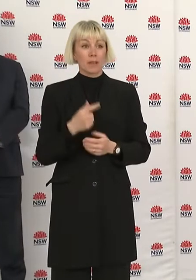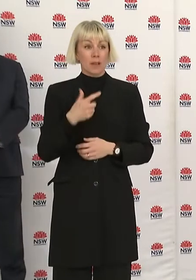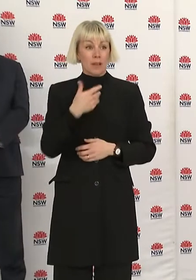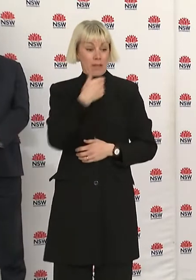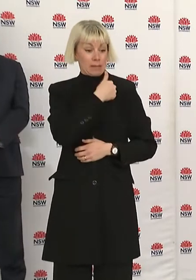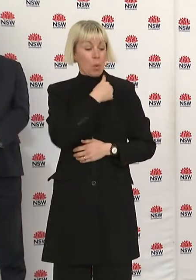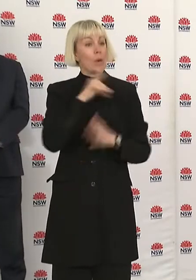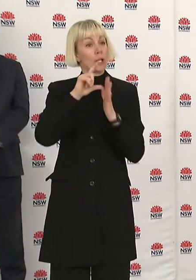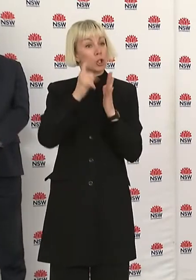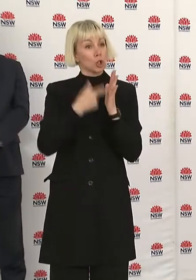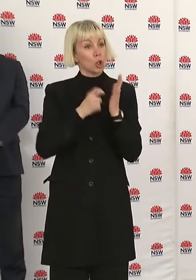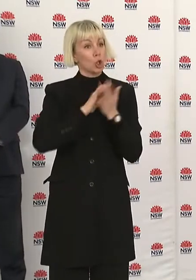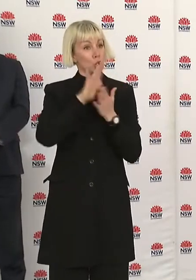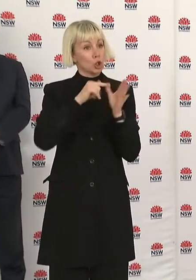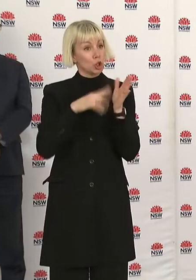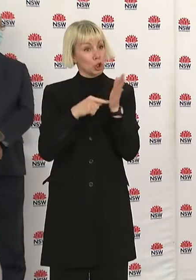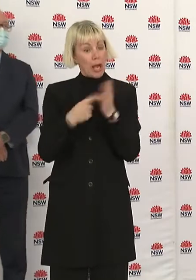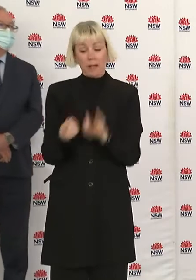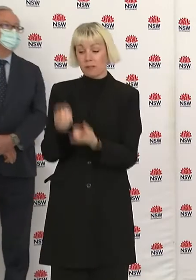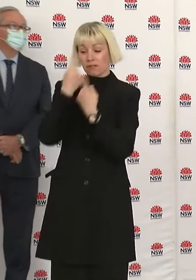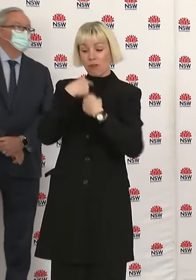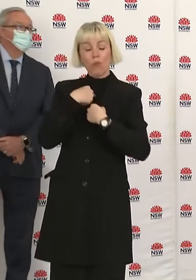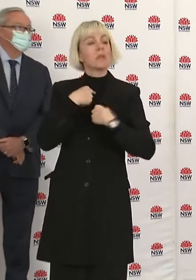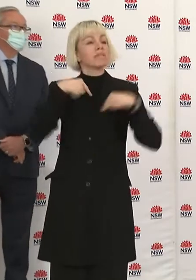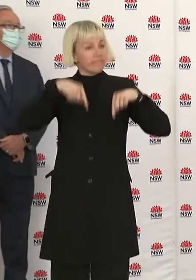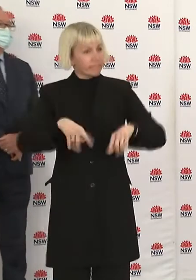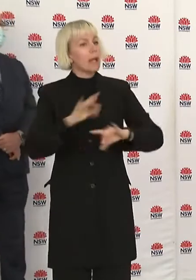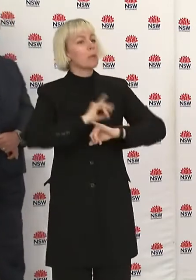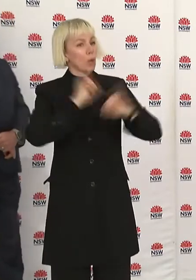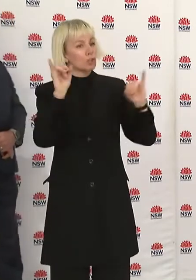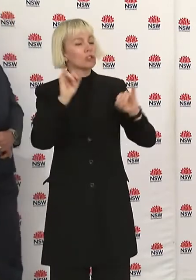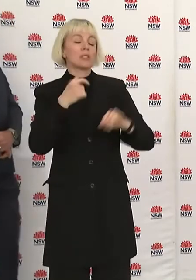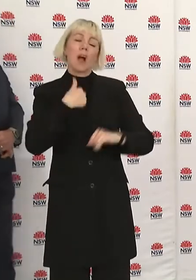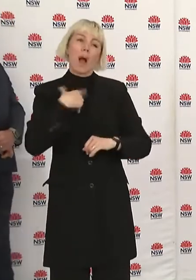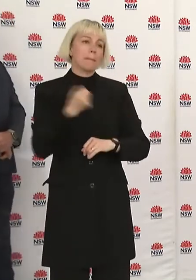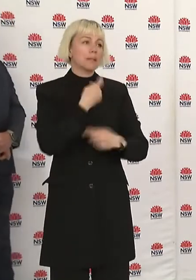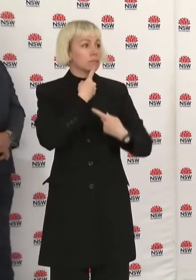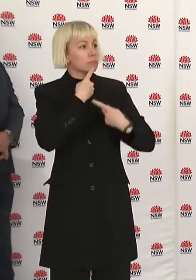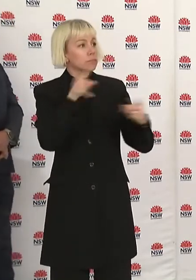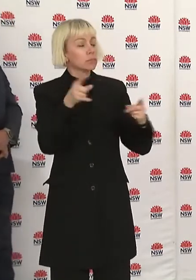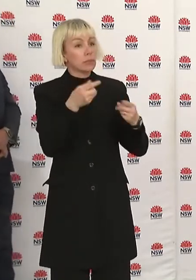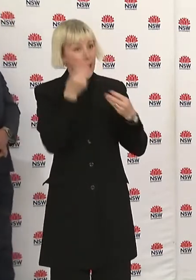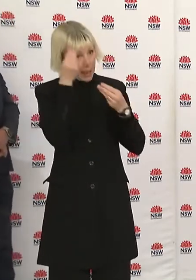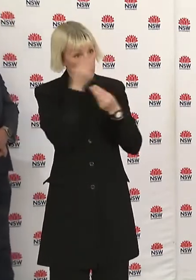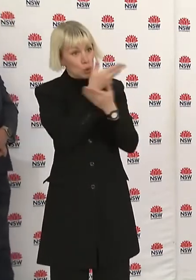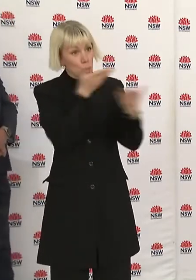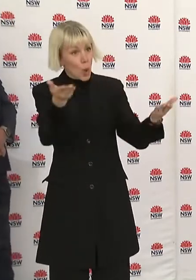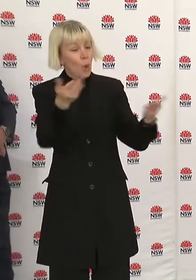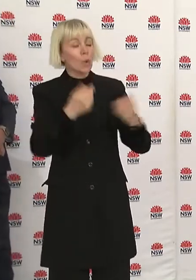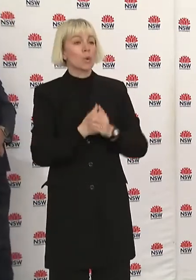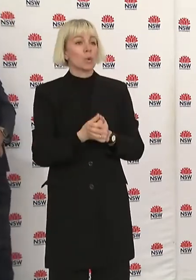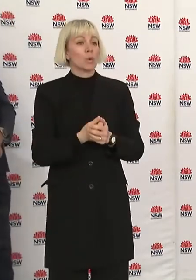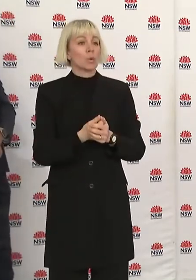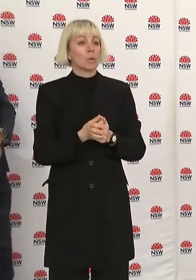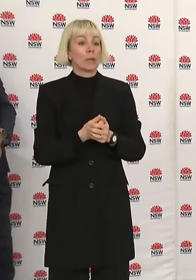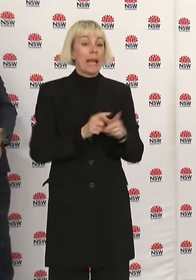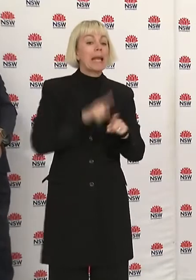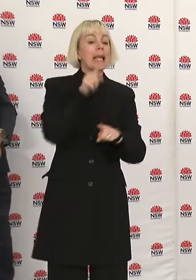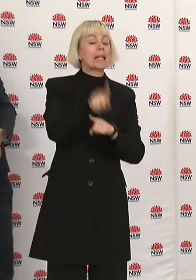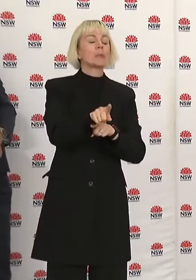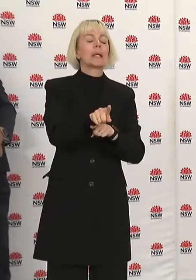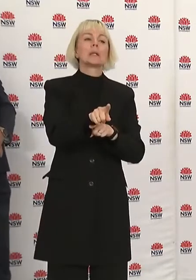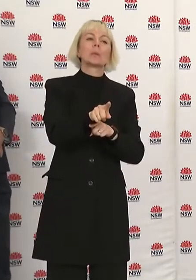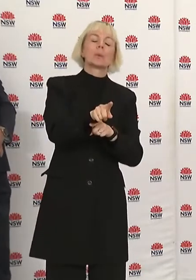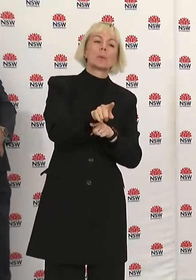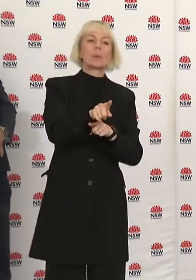this morning, because I want the community to be aware and ready for whatever decisions we need to take next week. But I also want to